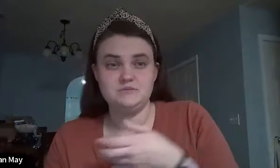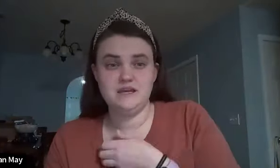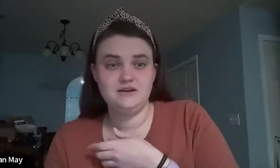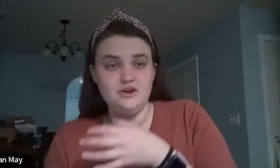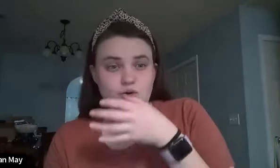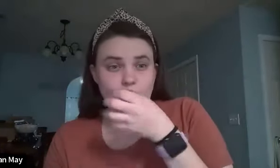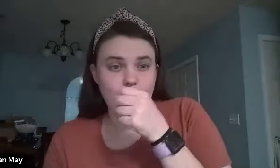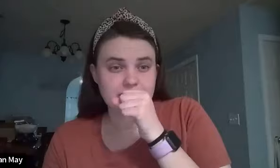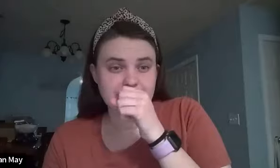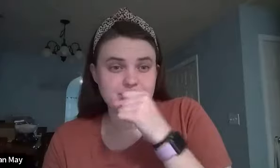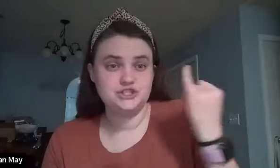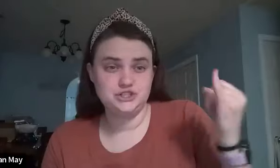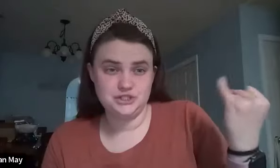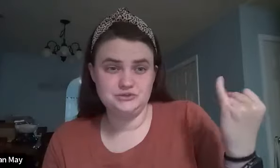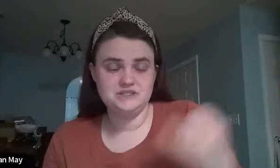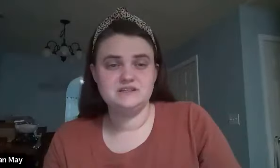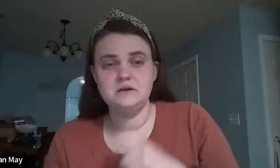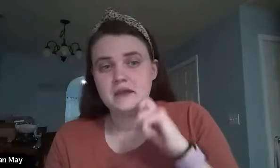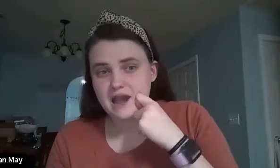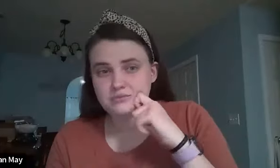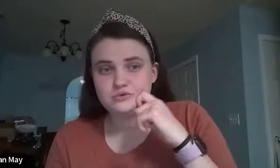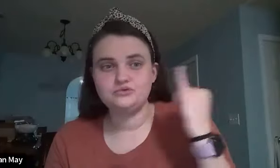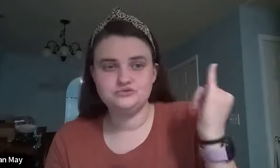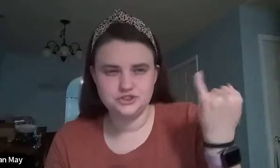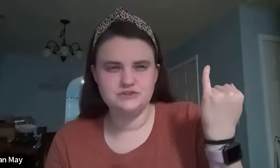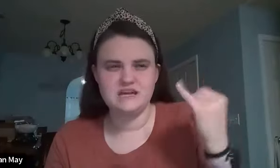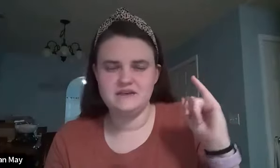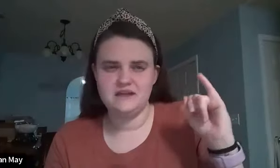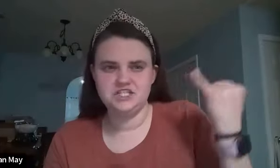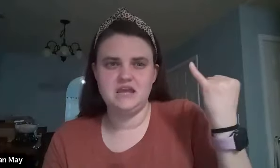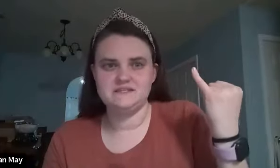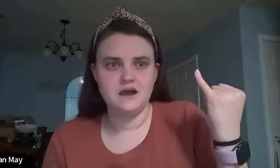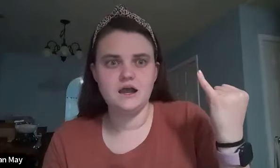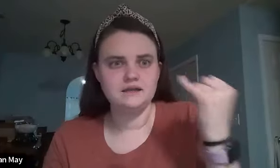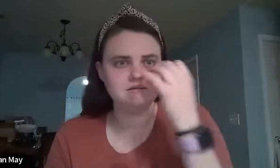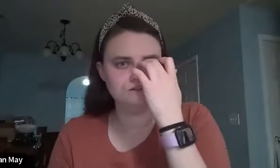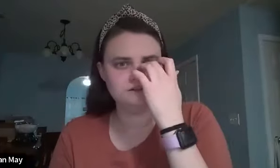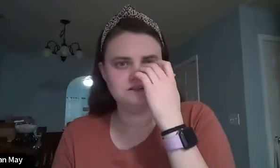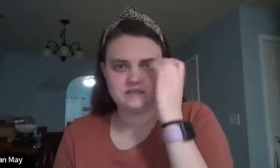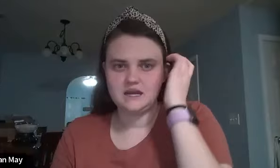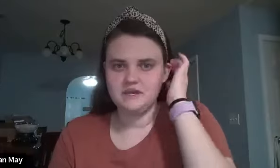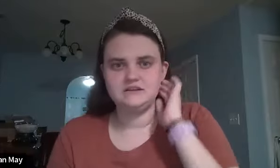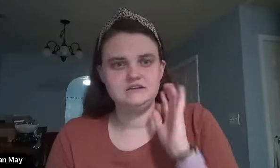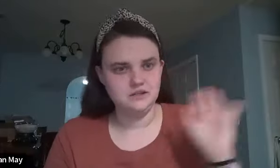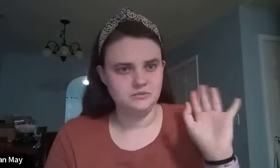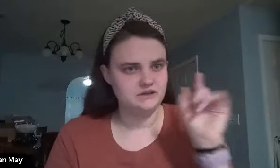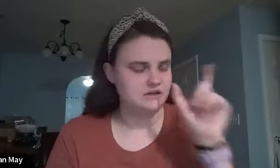like orange juice, apple juice. I add that J at the side to kind of make it a little bit